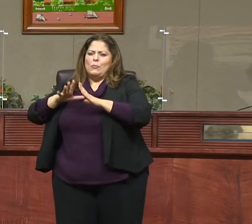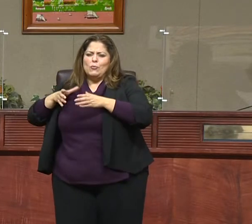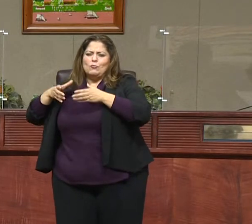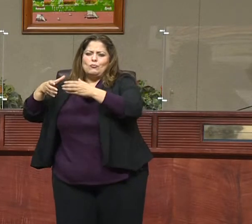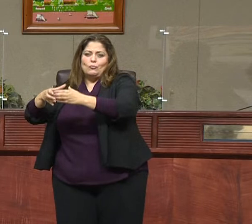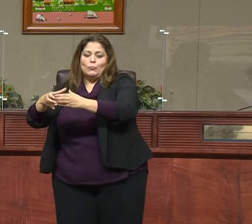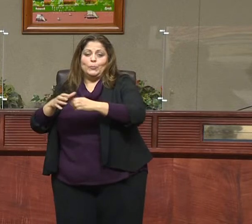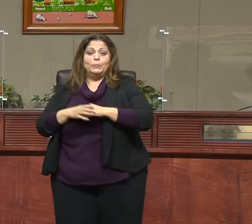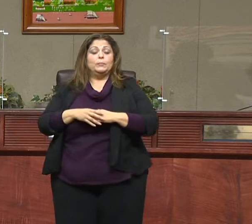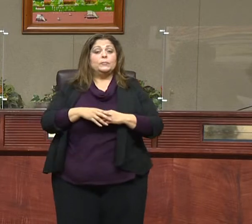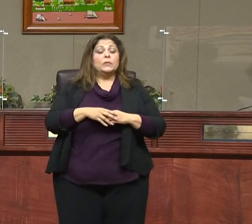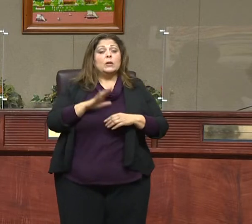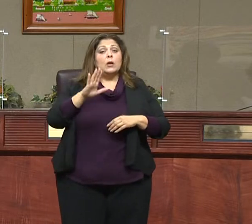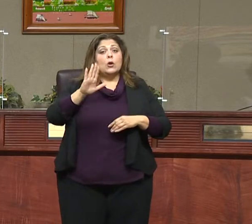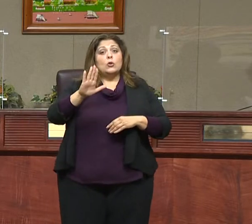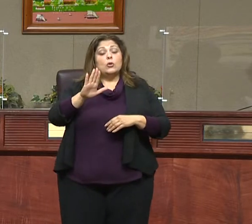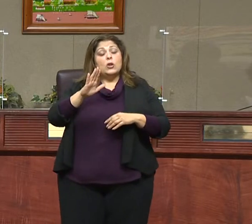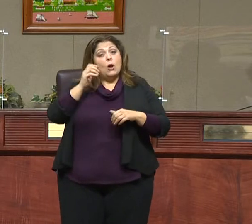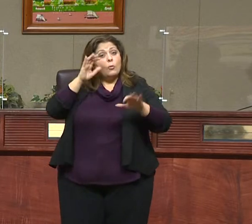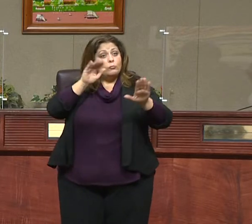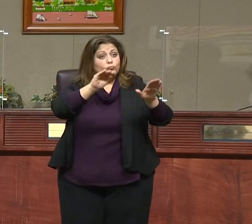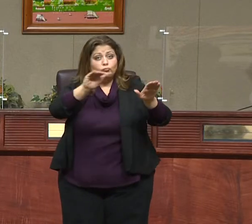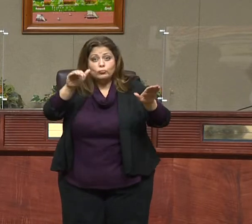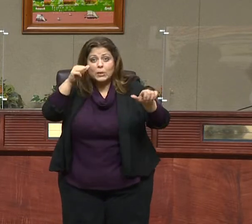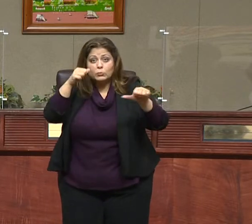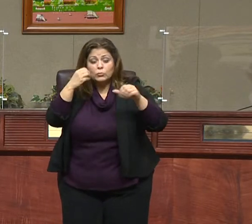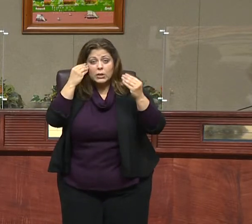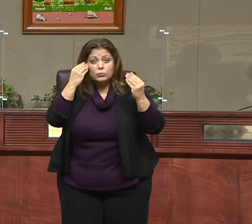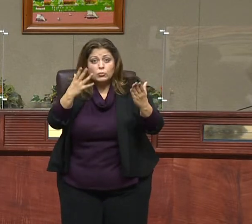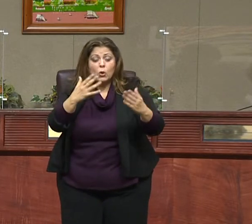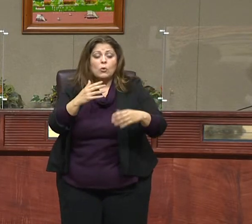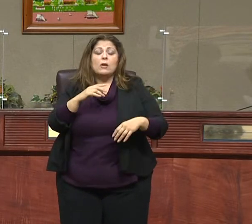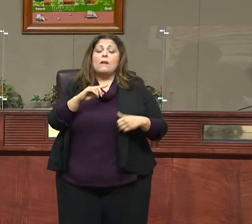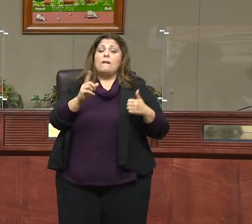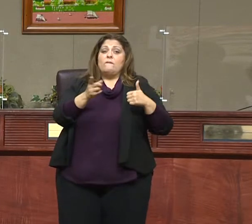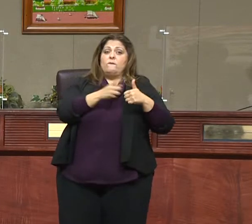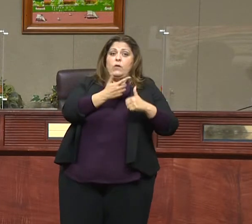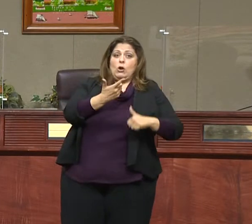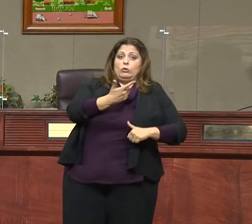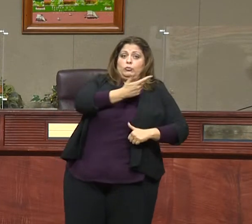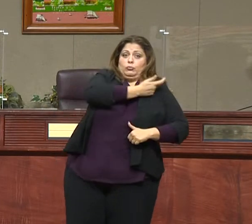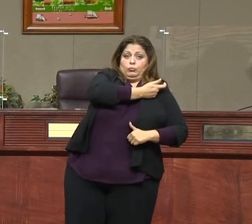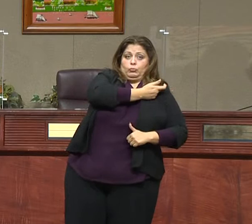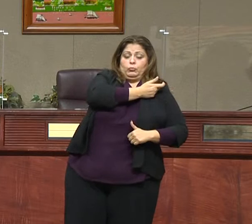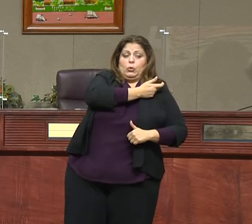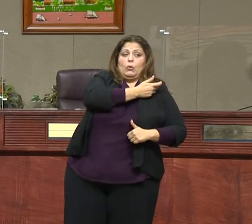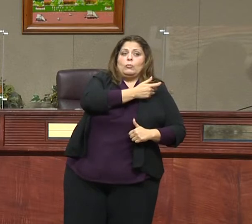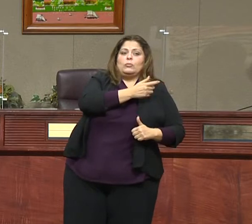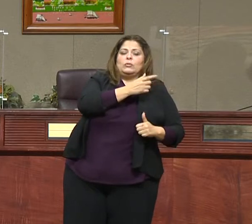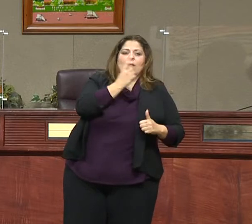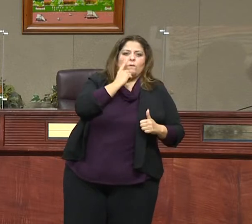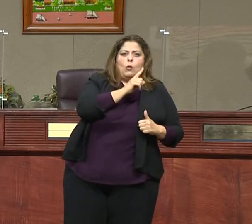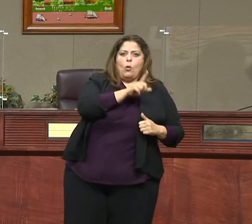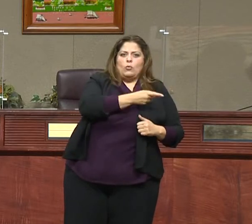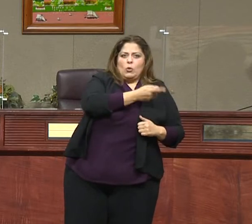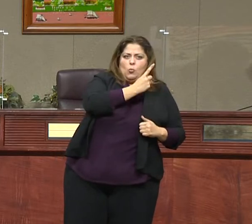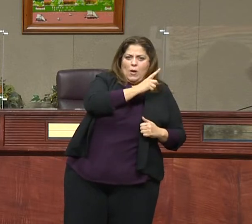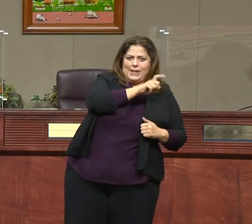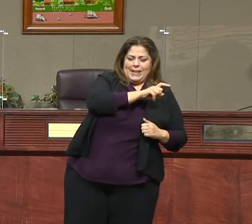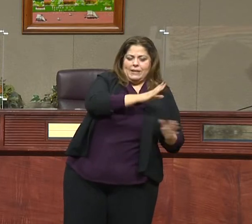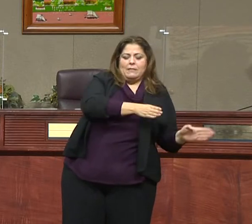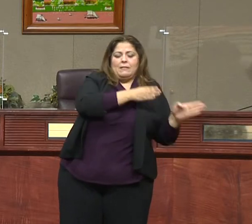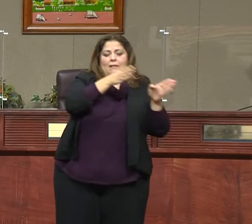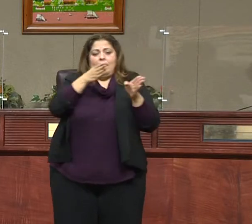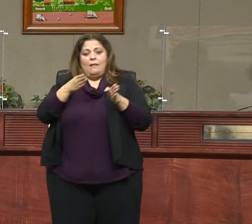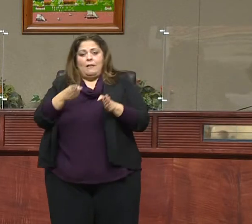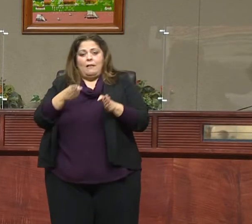of vaccine in a 2-dose series, or after you get your single dose of a single-dose series of vaccine, that the immunity takes a